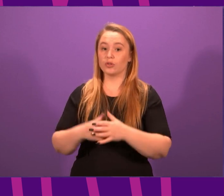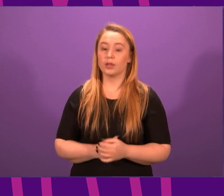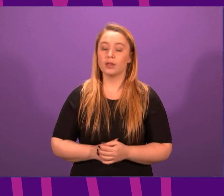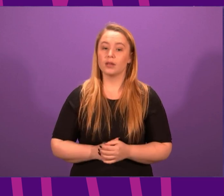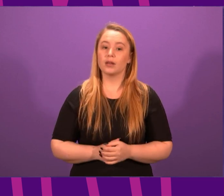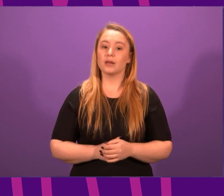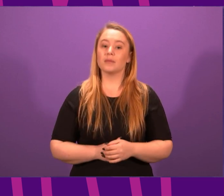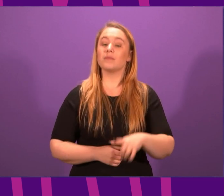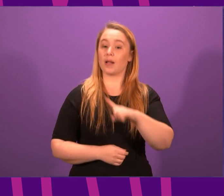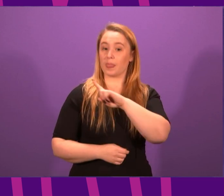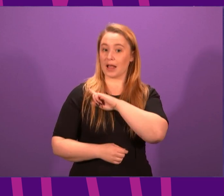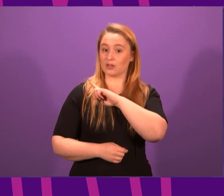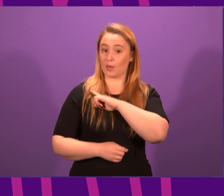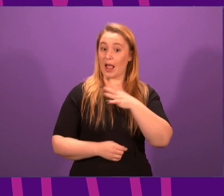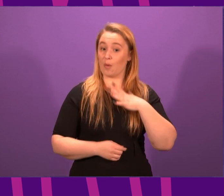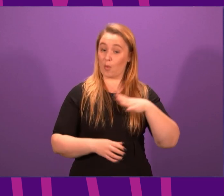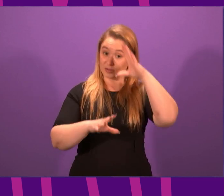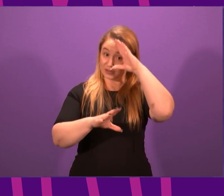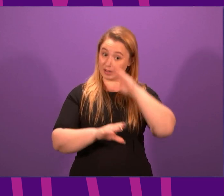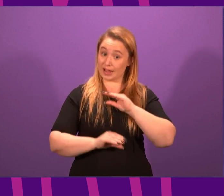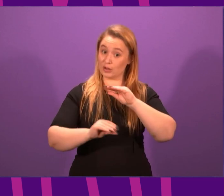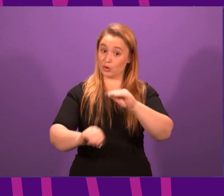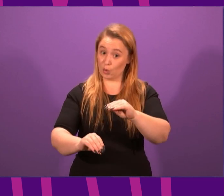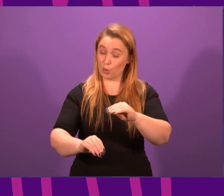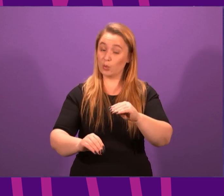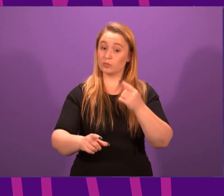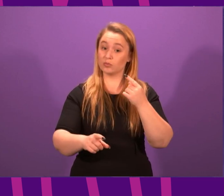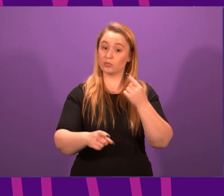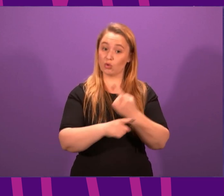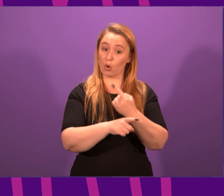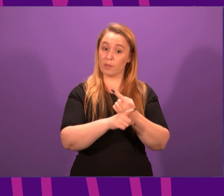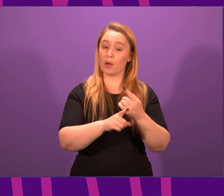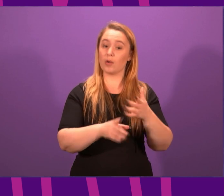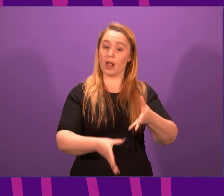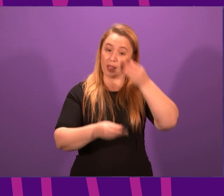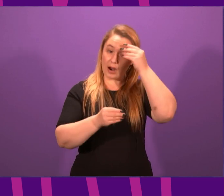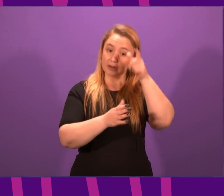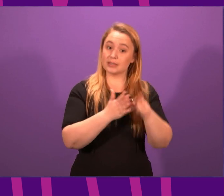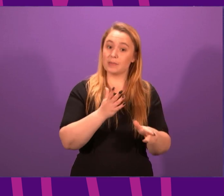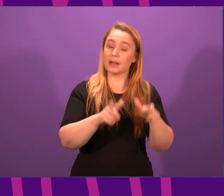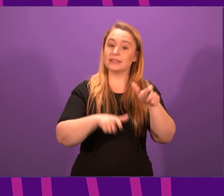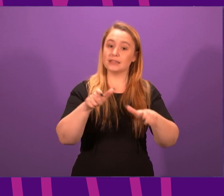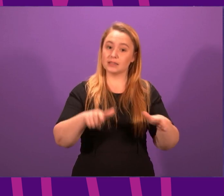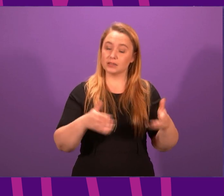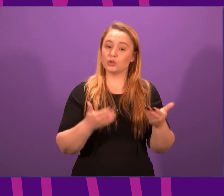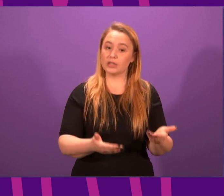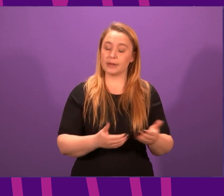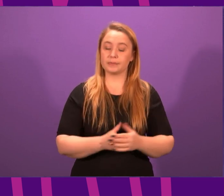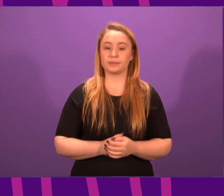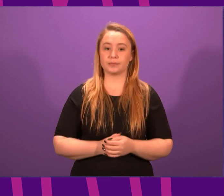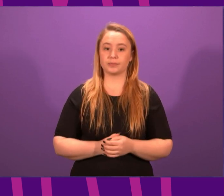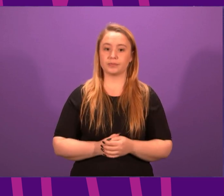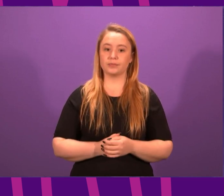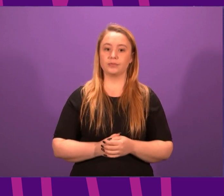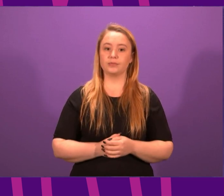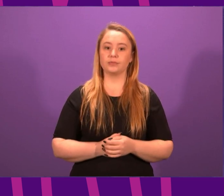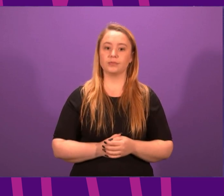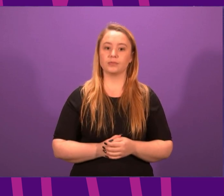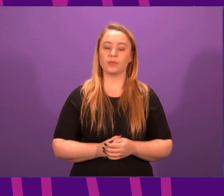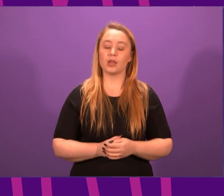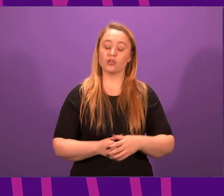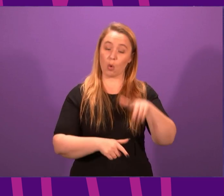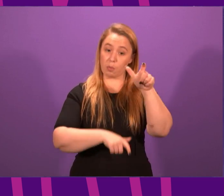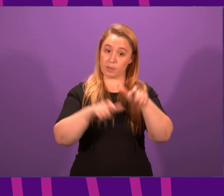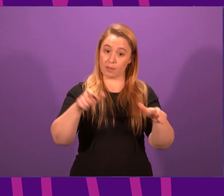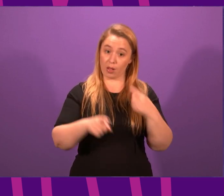but that's all the more reason to draw attention to their needs in today's debate. The government's Keys to Life strategy acknowledges that people with